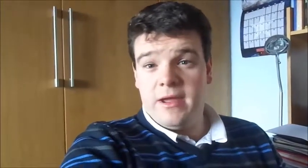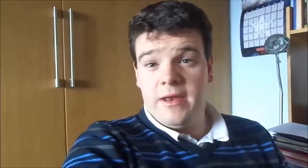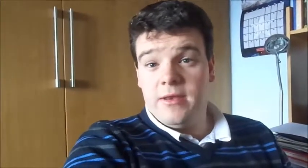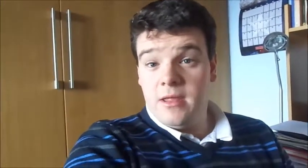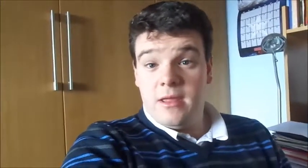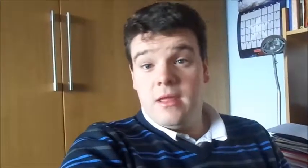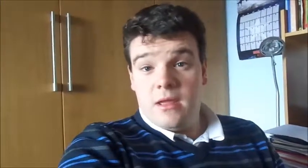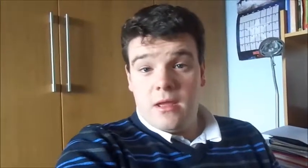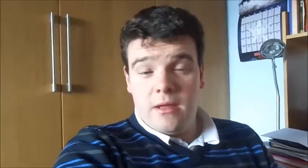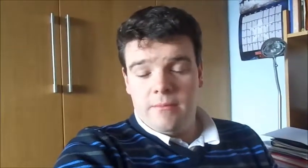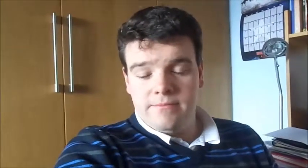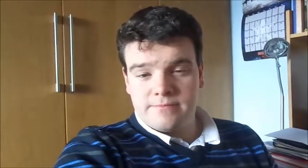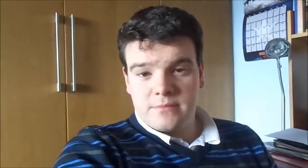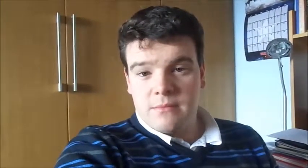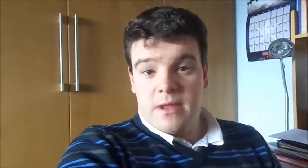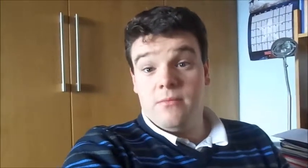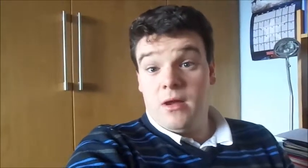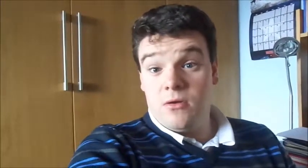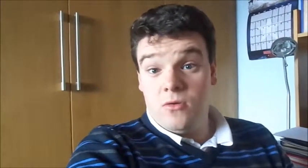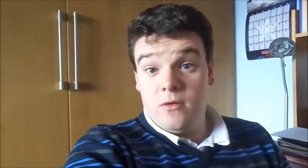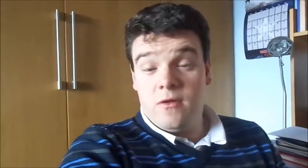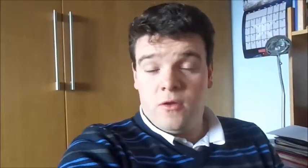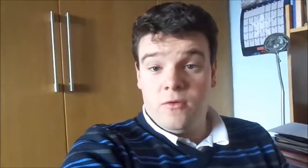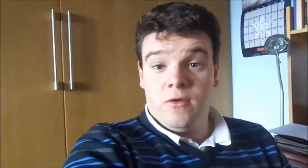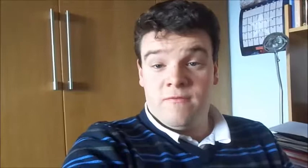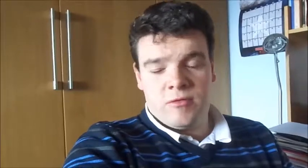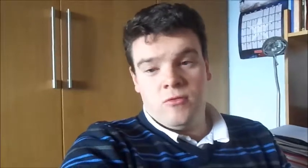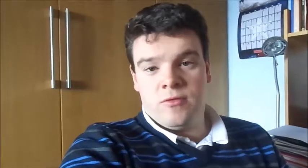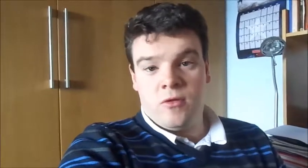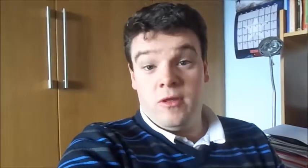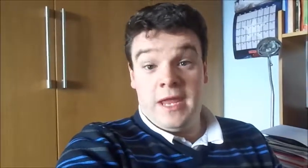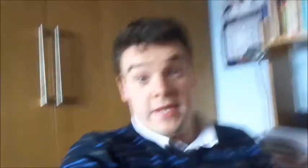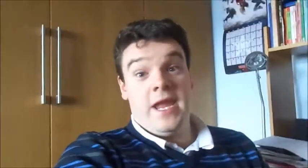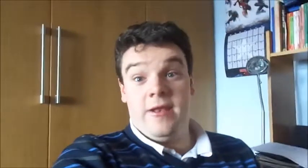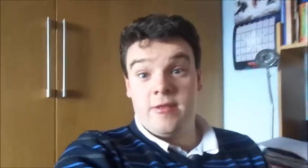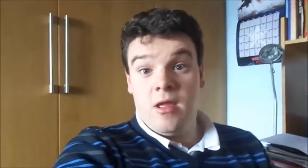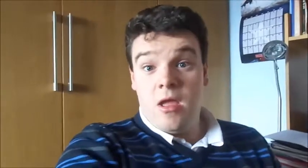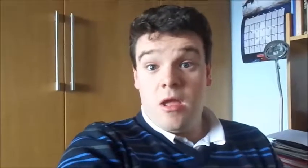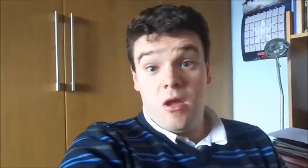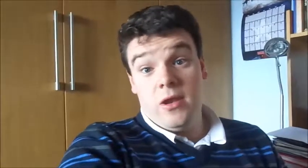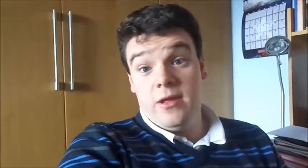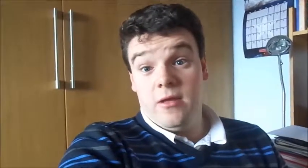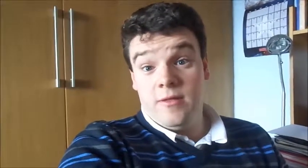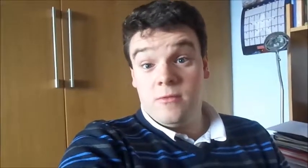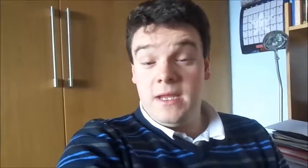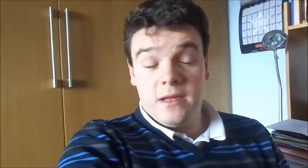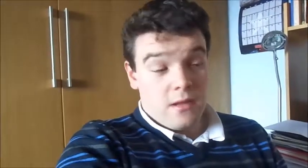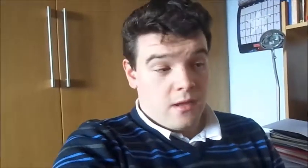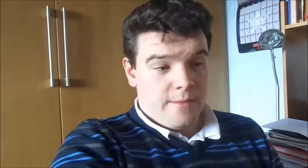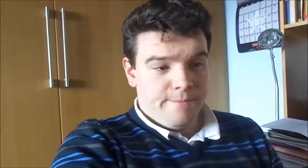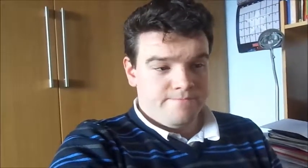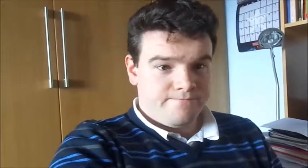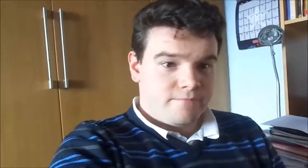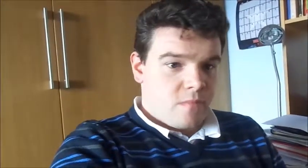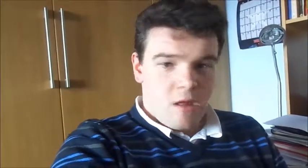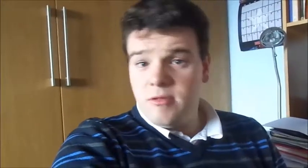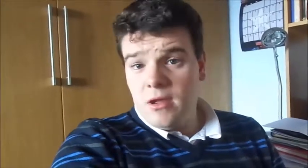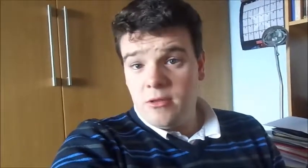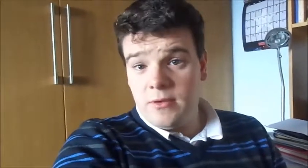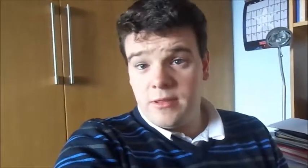and Meghan Markle, who of course got engaged earlier this week. I just want you to